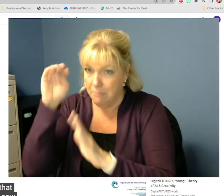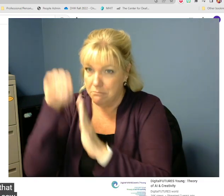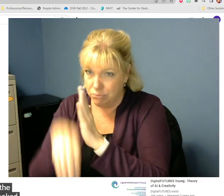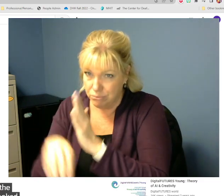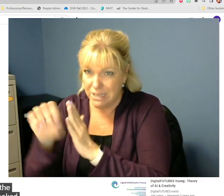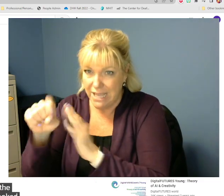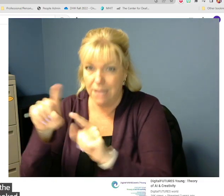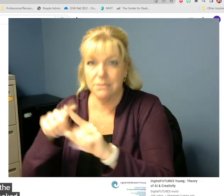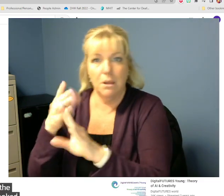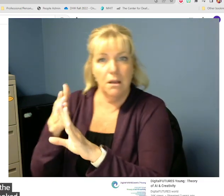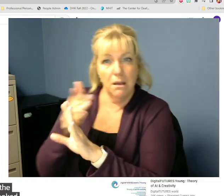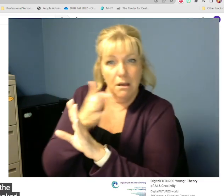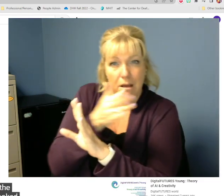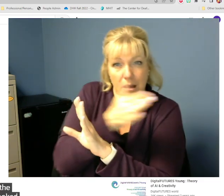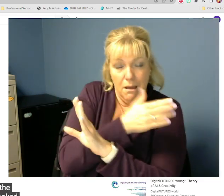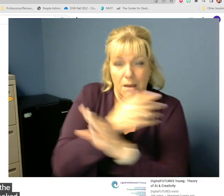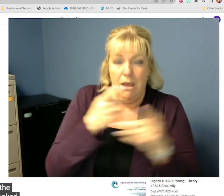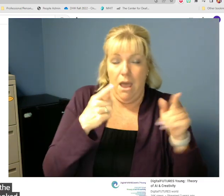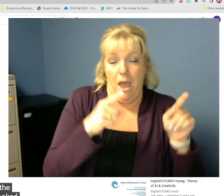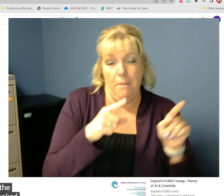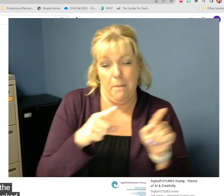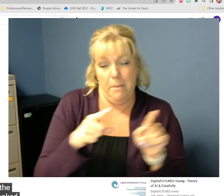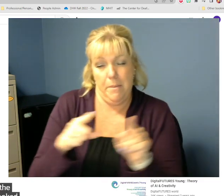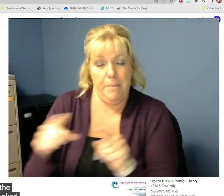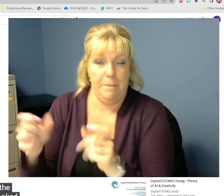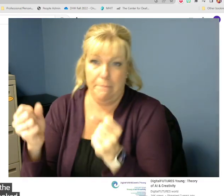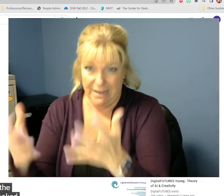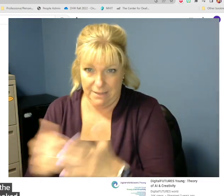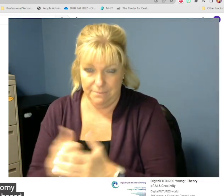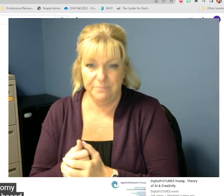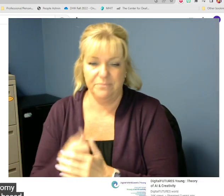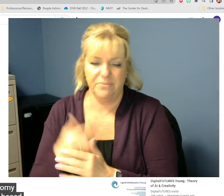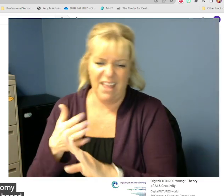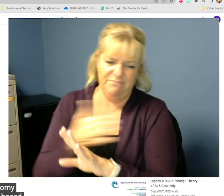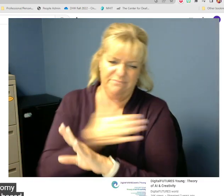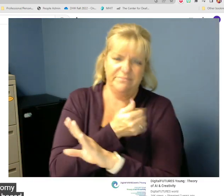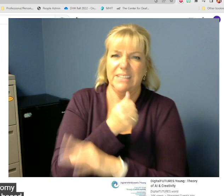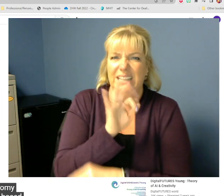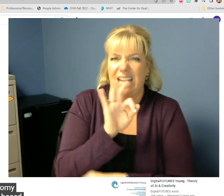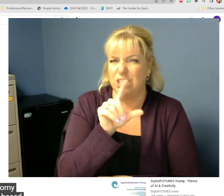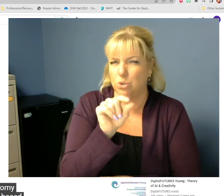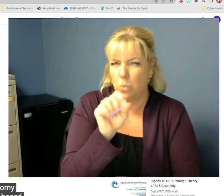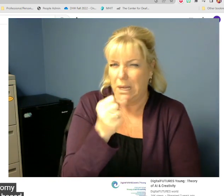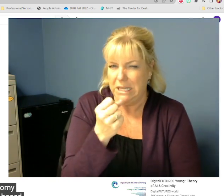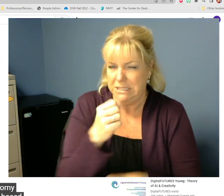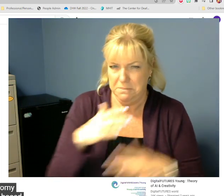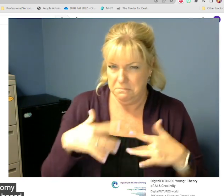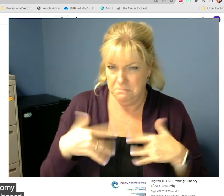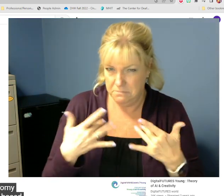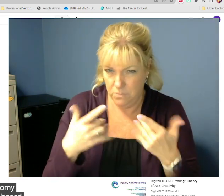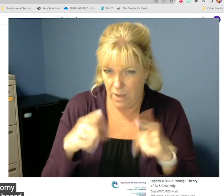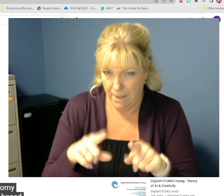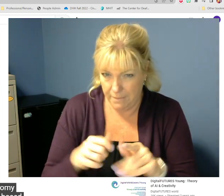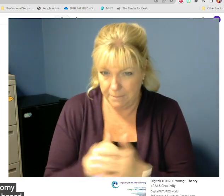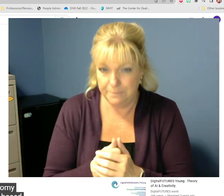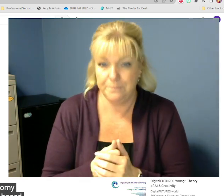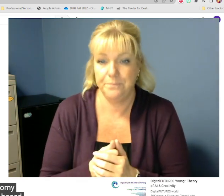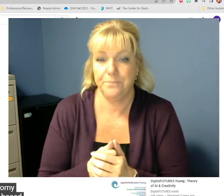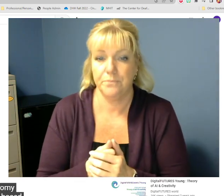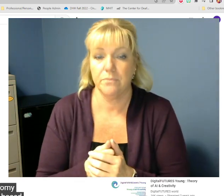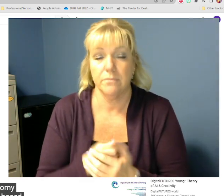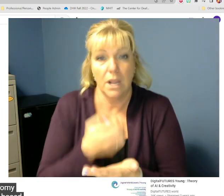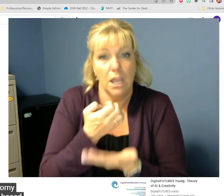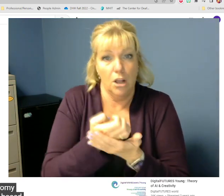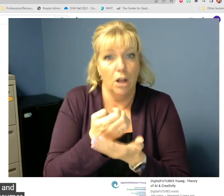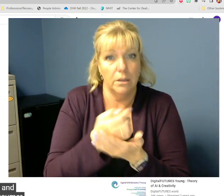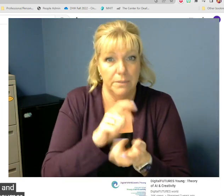And we saw some of those things already in the 20s. So one of the things we looked at in the 20s is how the economy changes. It shifts from